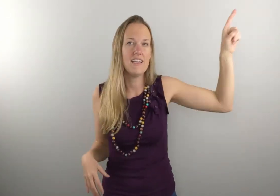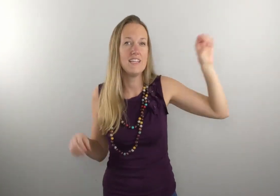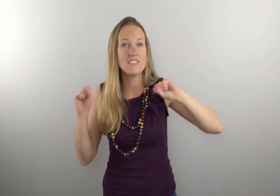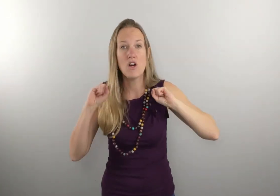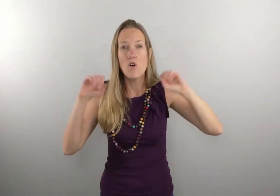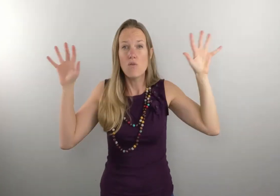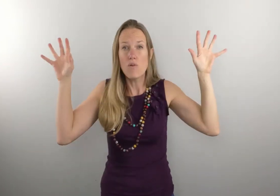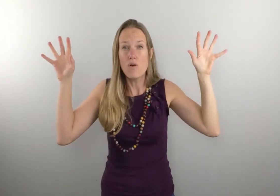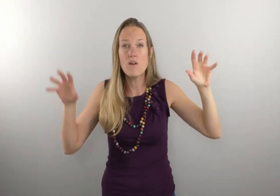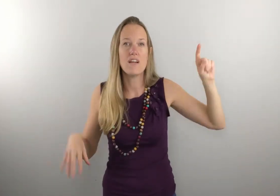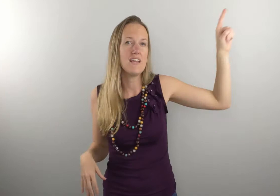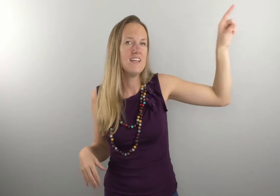he's roaring,